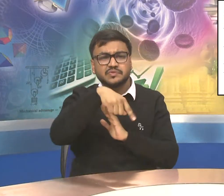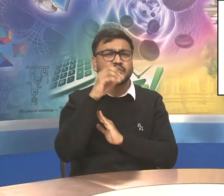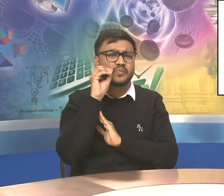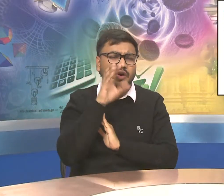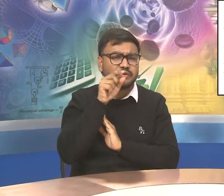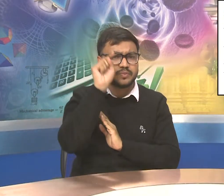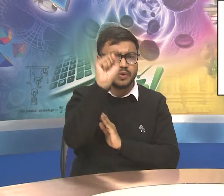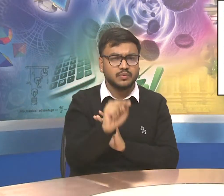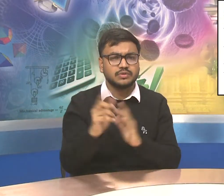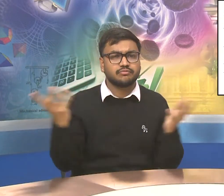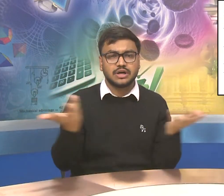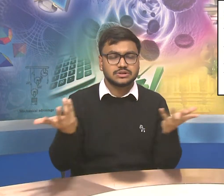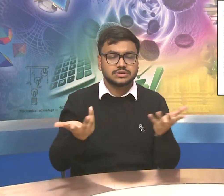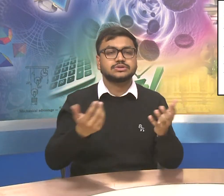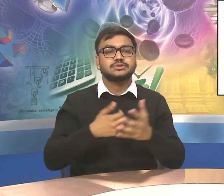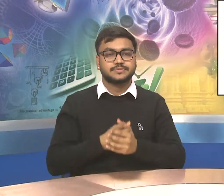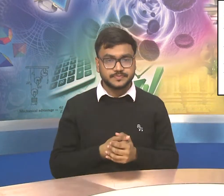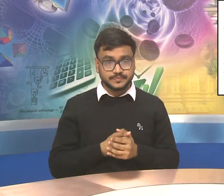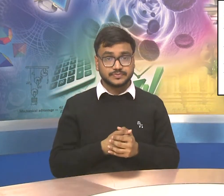Exhaustive information need.